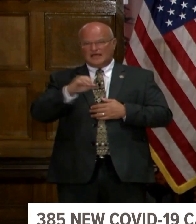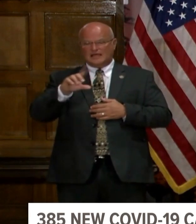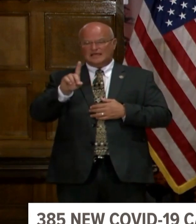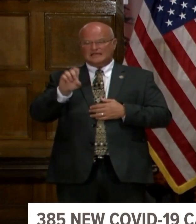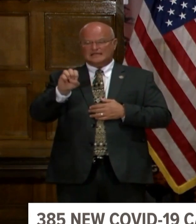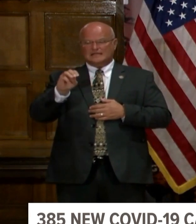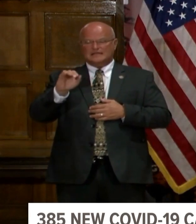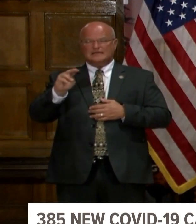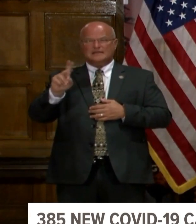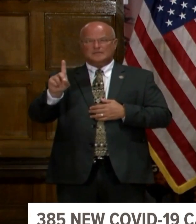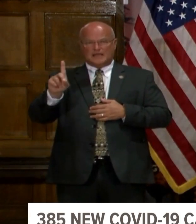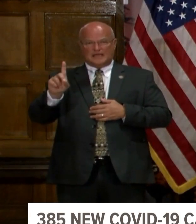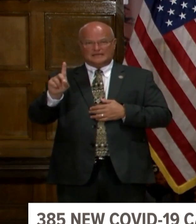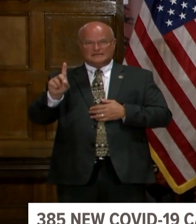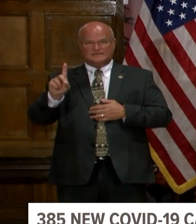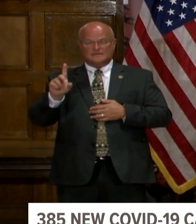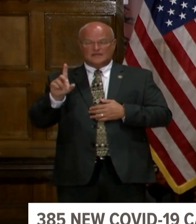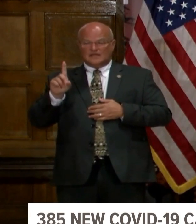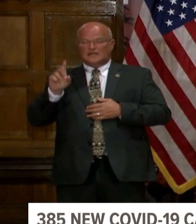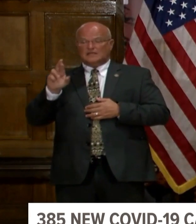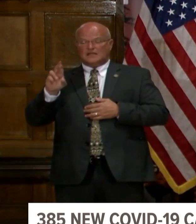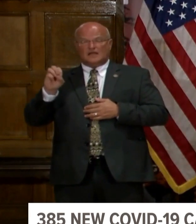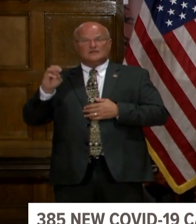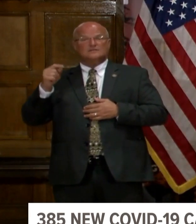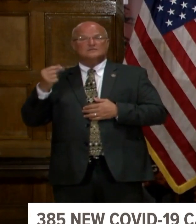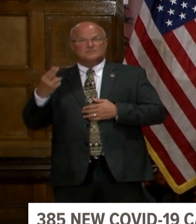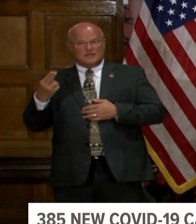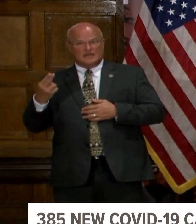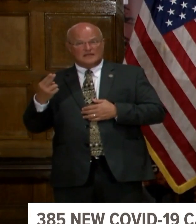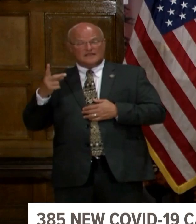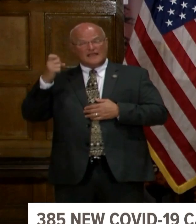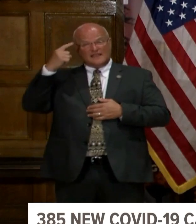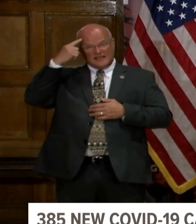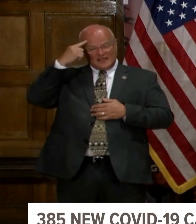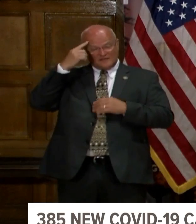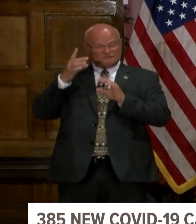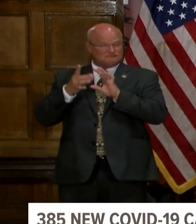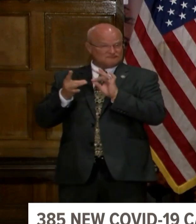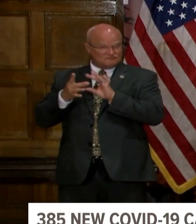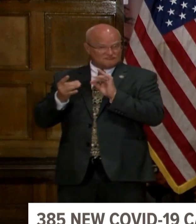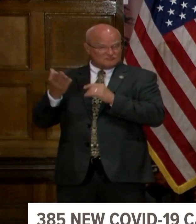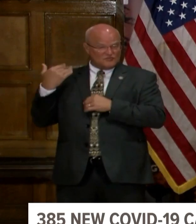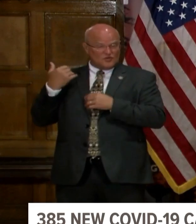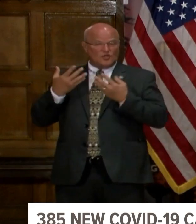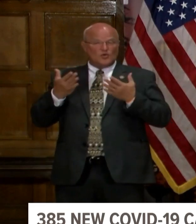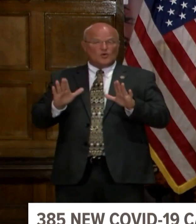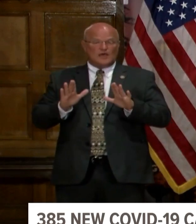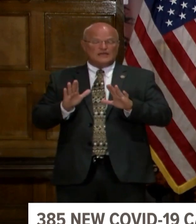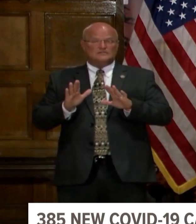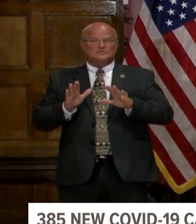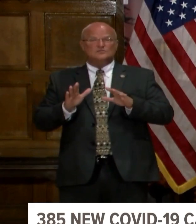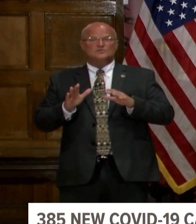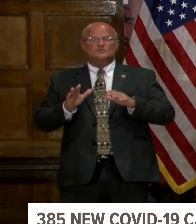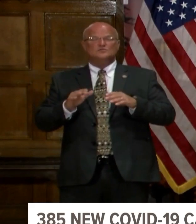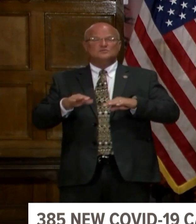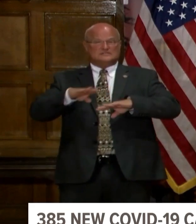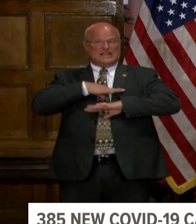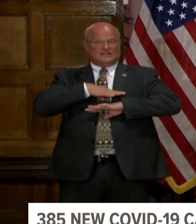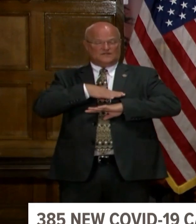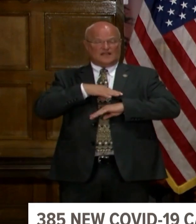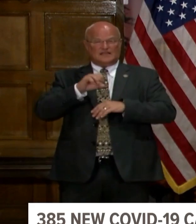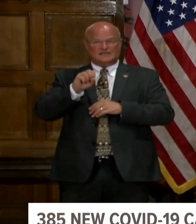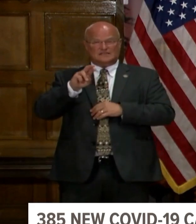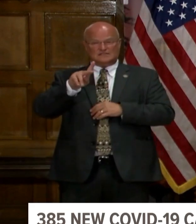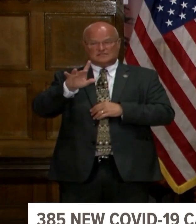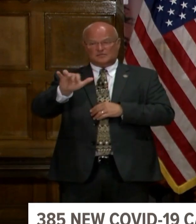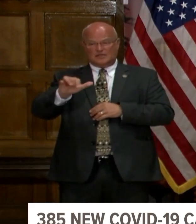So Dr. Smith and the governor spoke about this issue, and the way to overcome that issue of supply and demand is that if, for